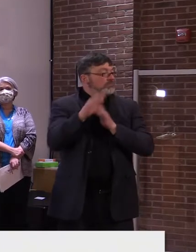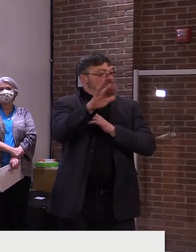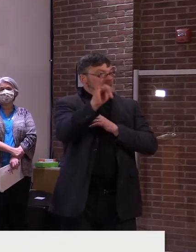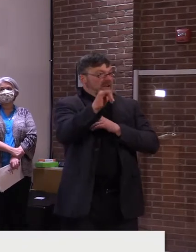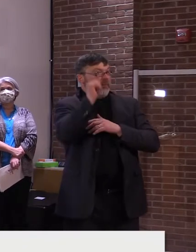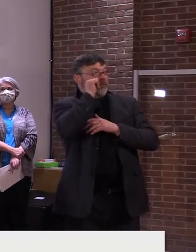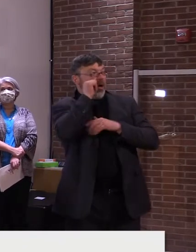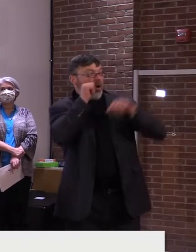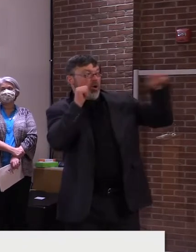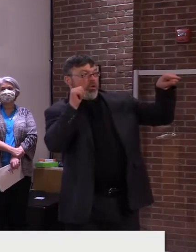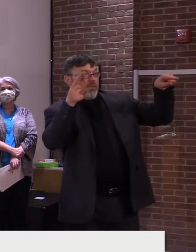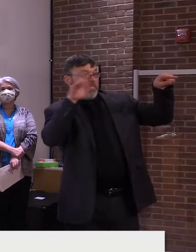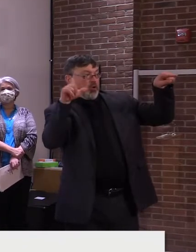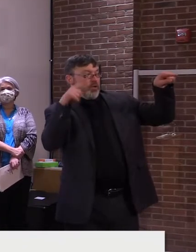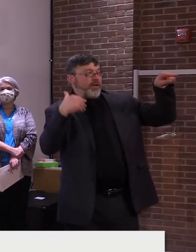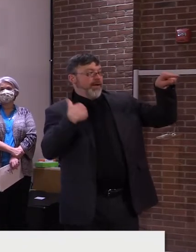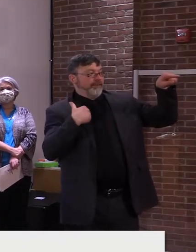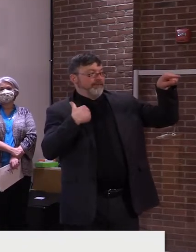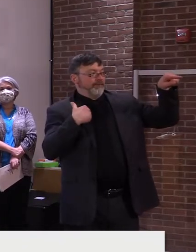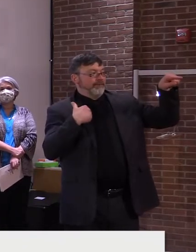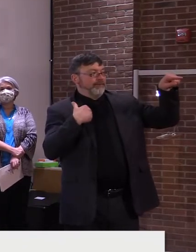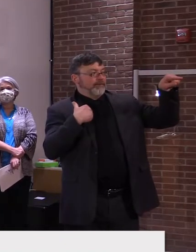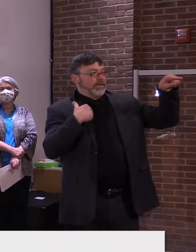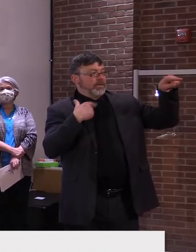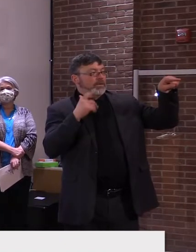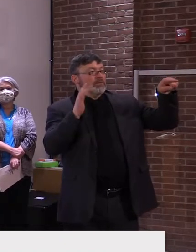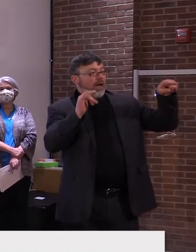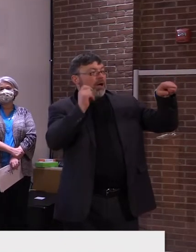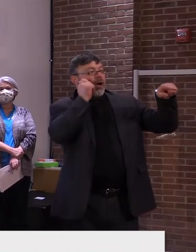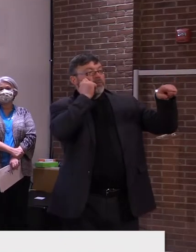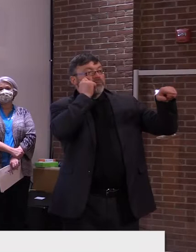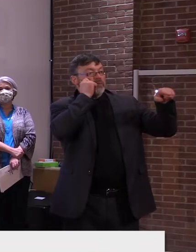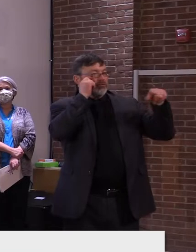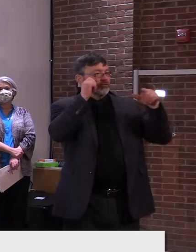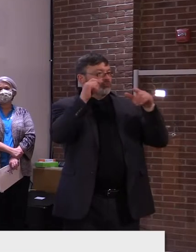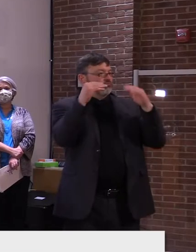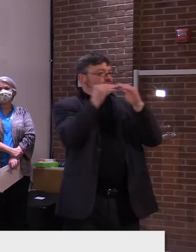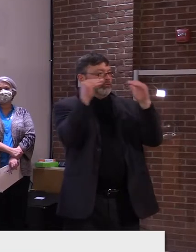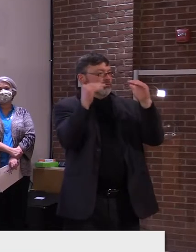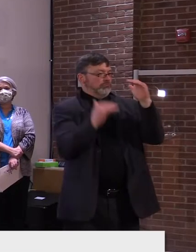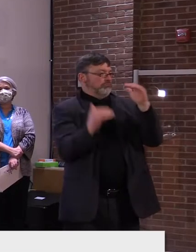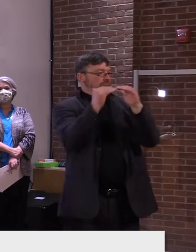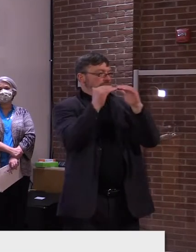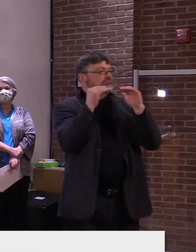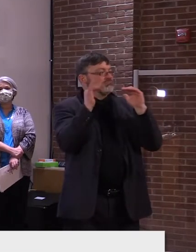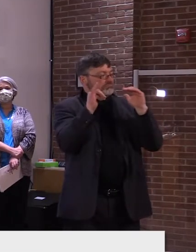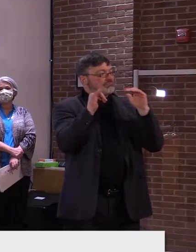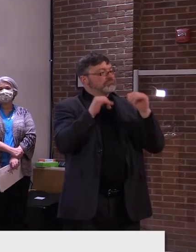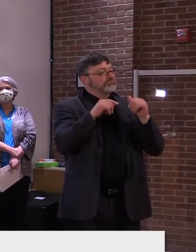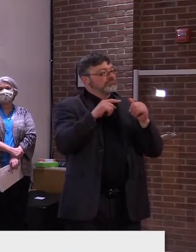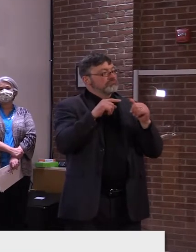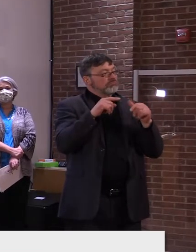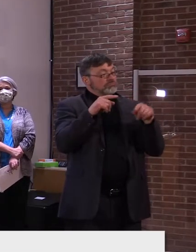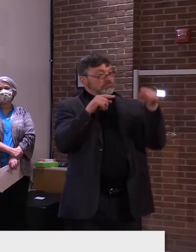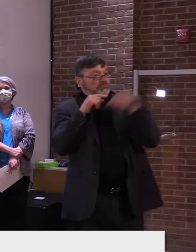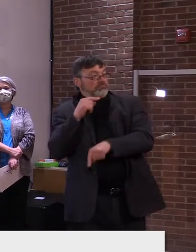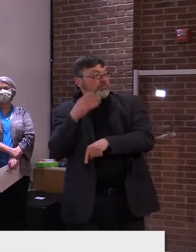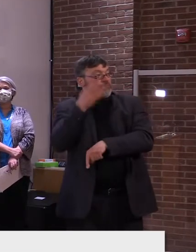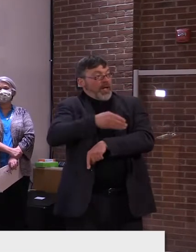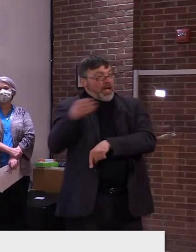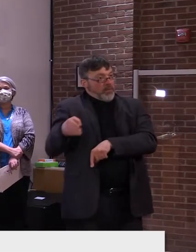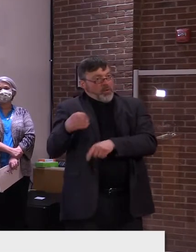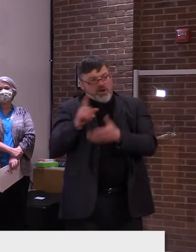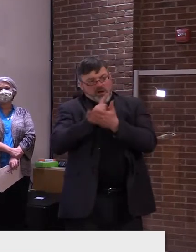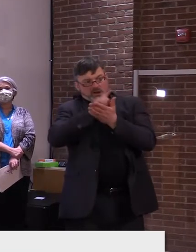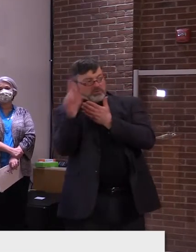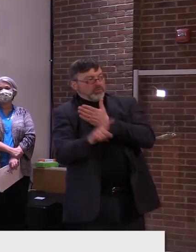Burlington. Another 100 people are scheduled for a clinic in Windham County in Brattleboro next week, thanks